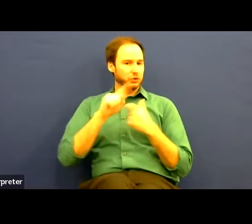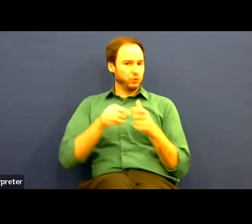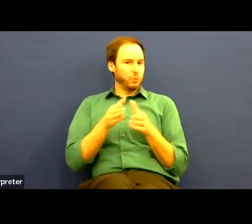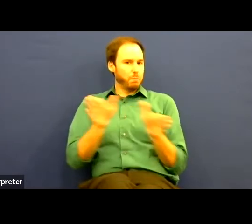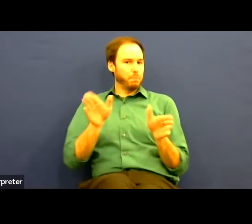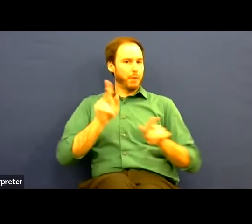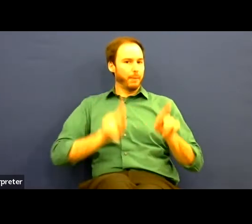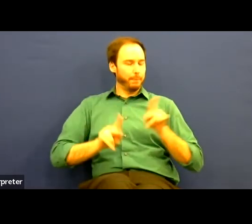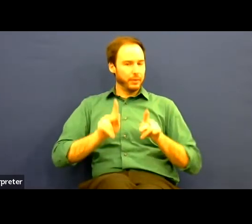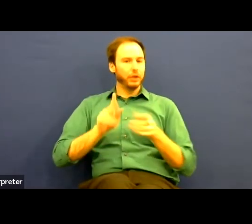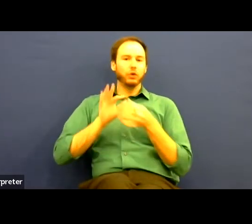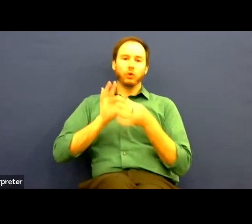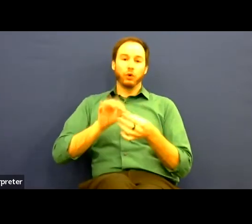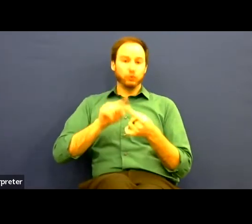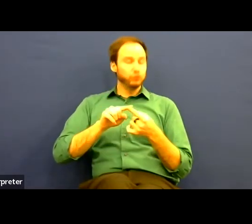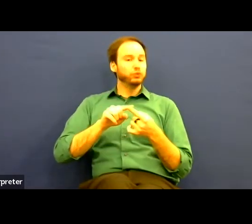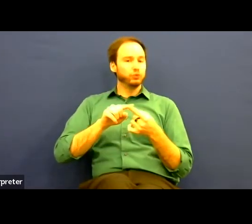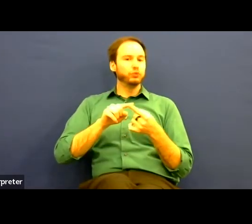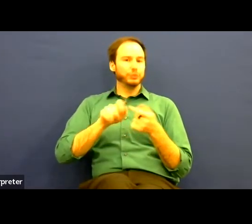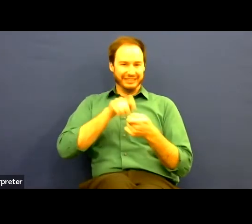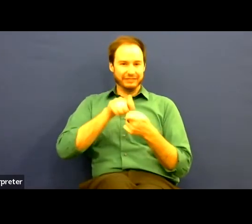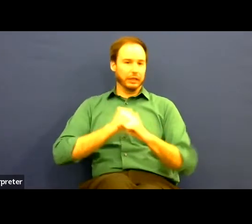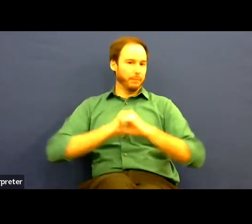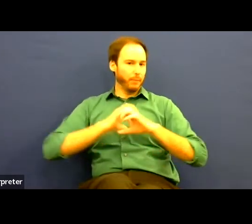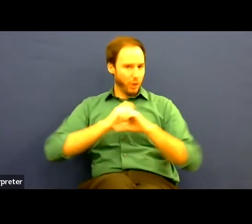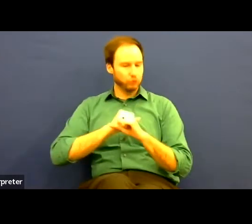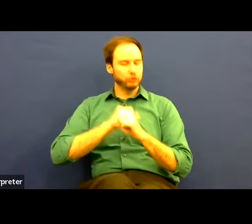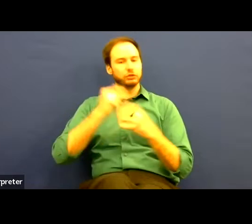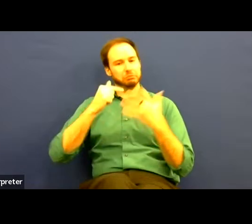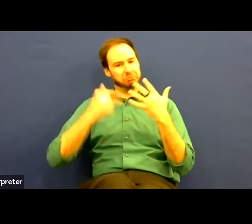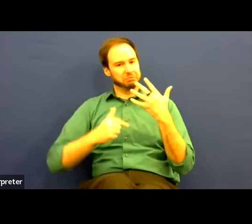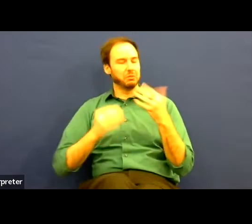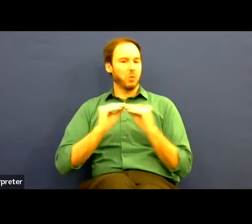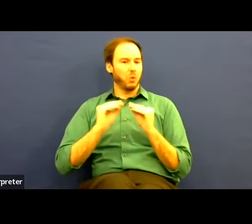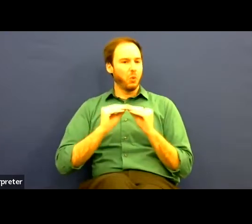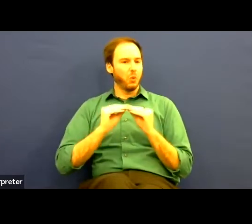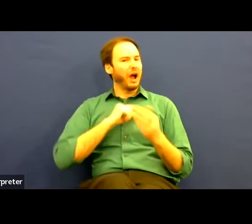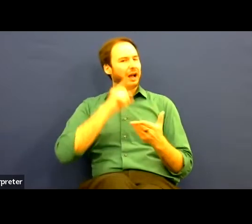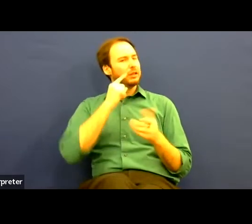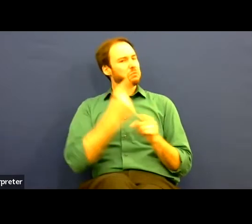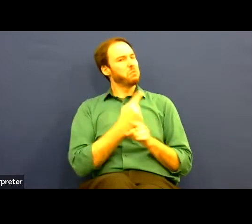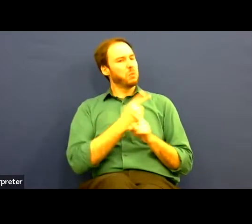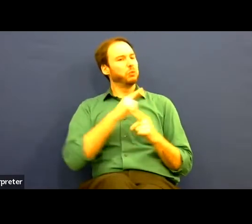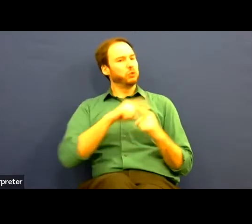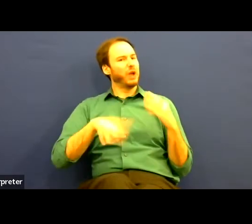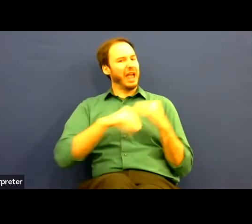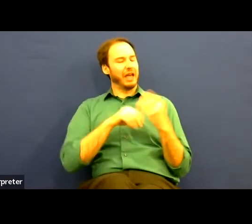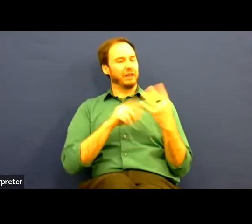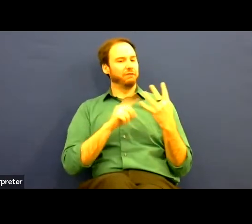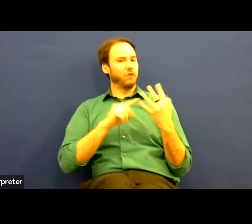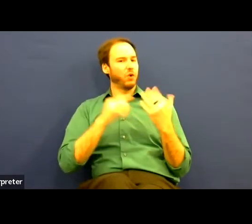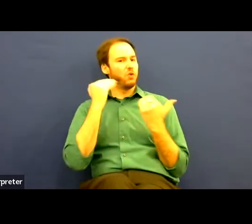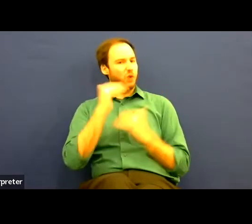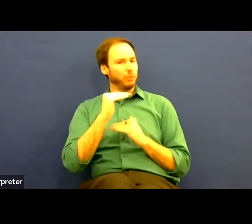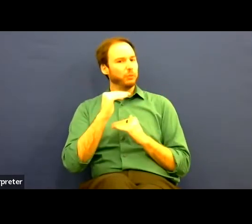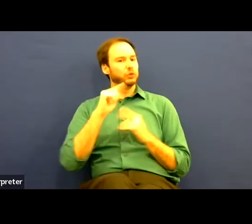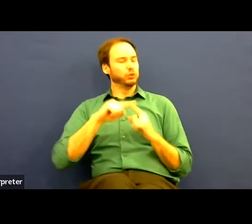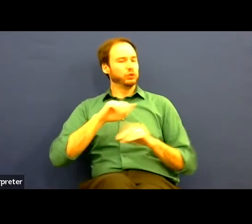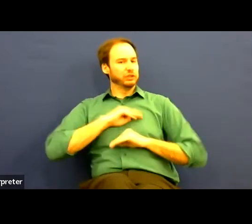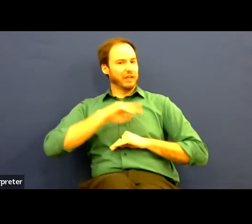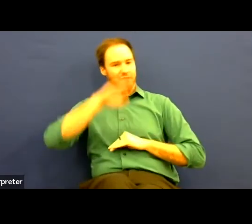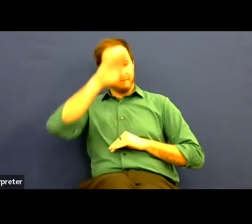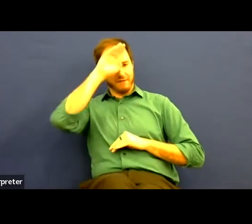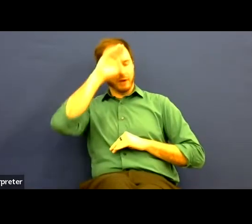including relative to explosion, et cetera. So I think it's an appropriate condition if the Sure. board is concerned about that.